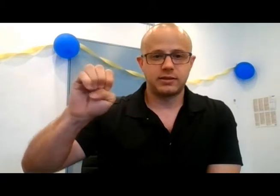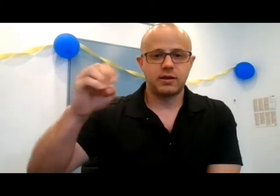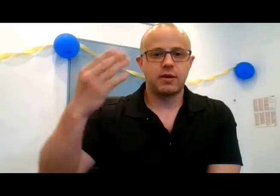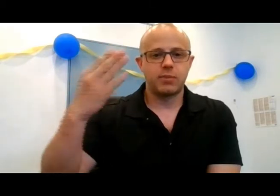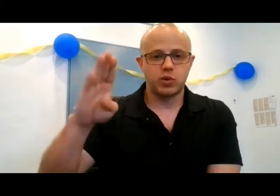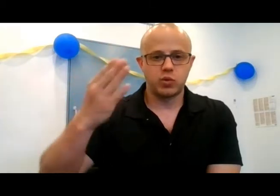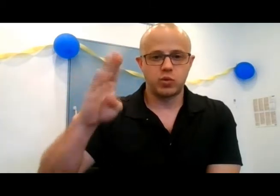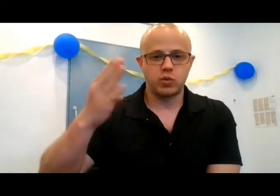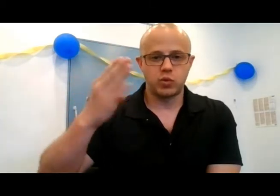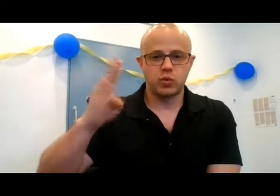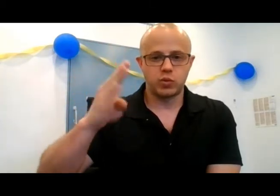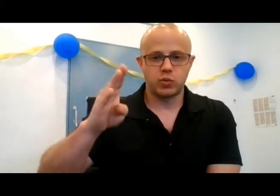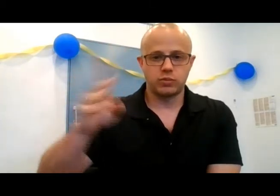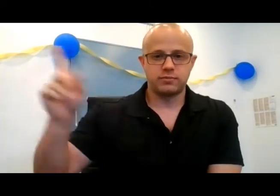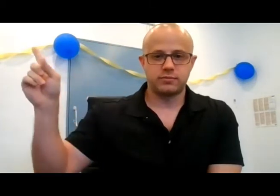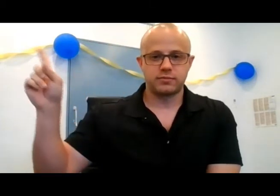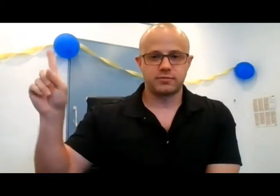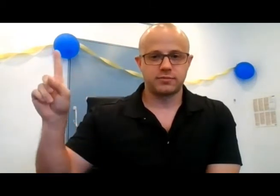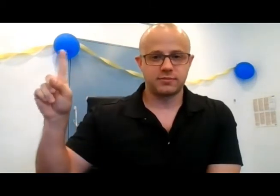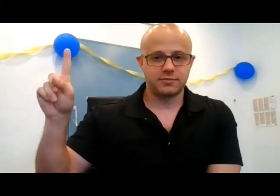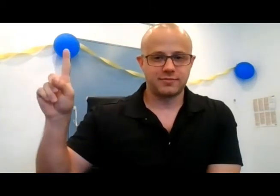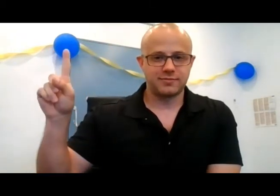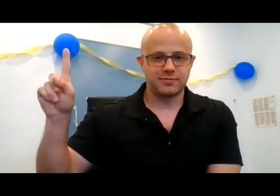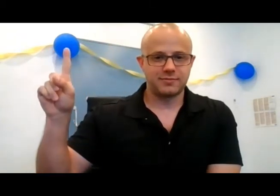B-L-U-E, blue.